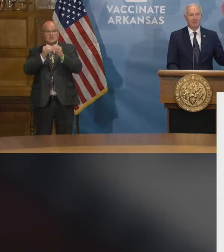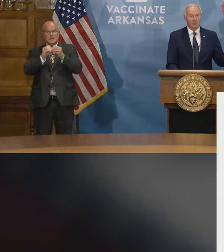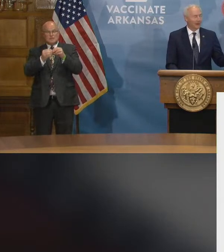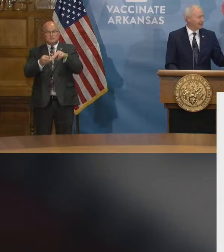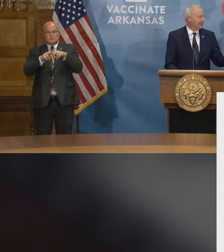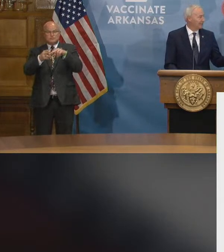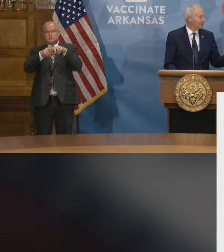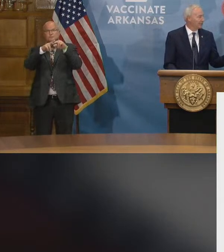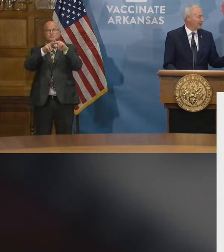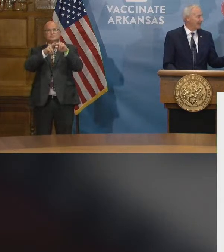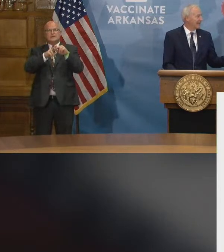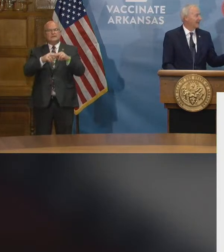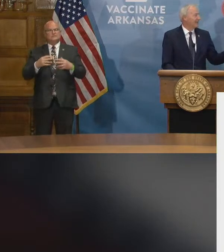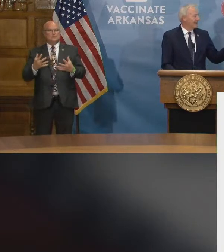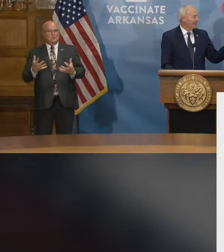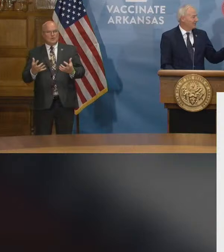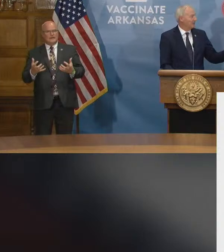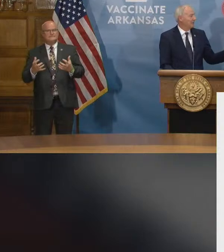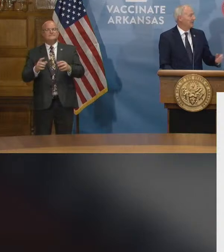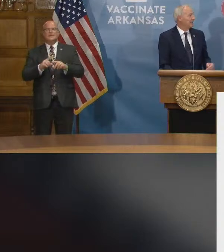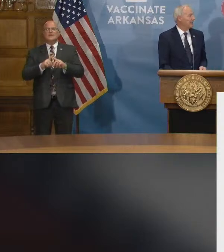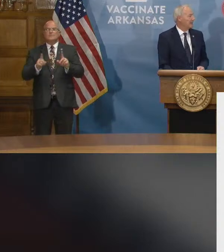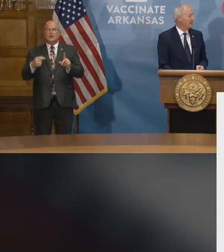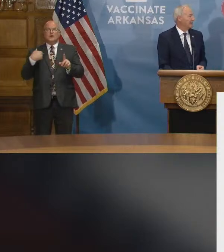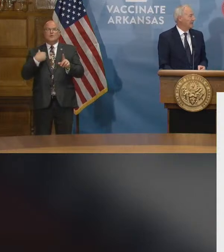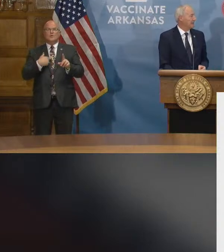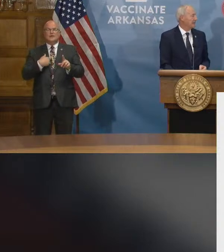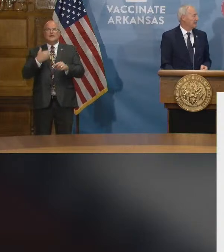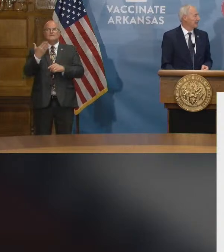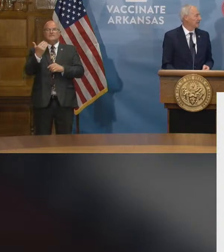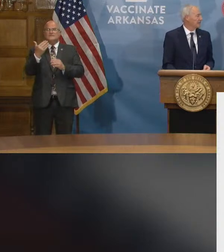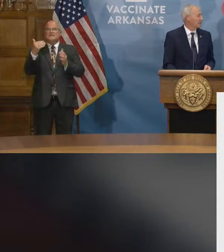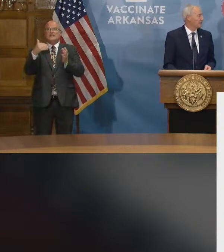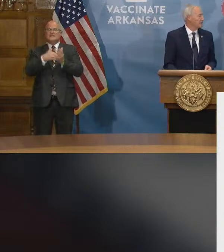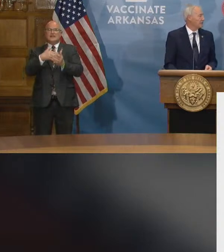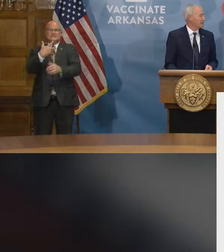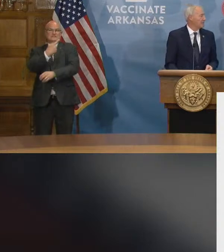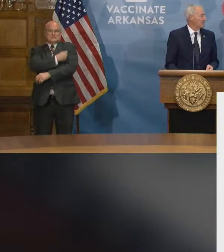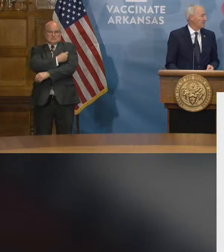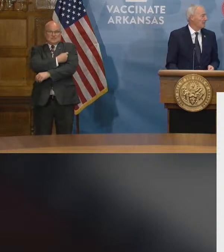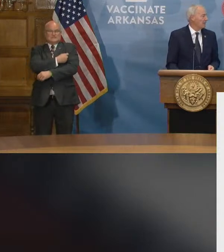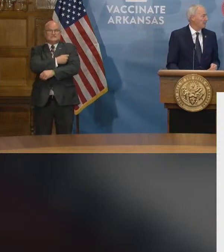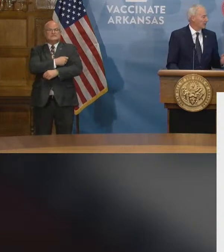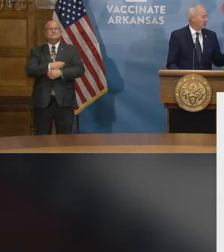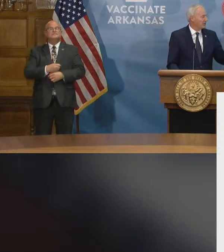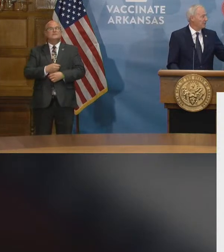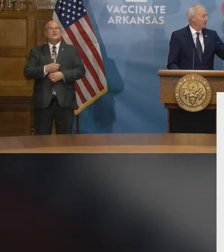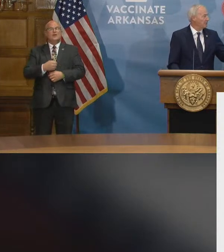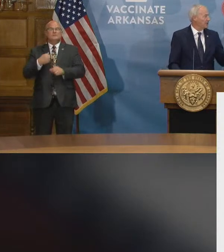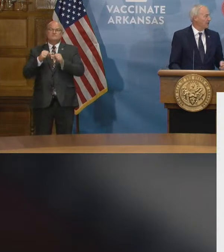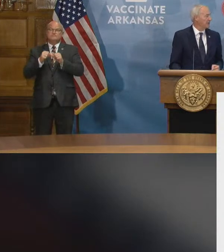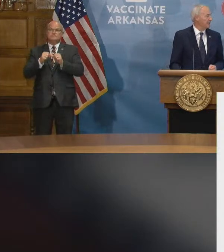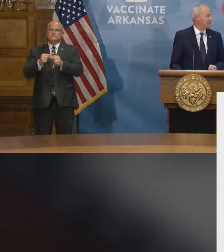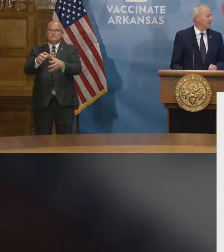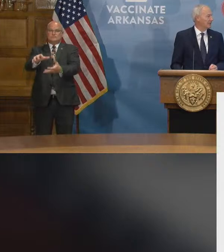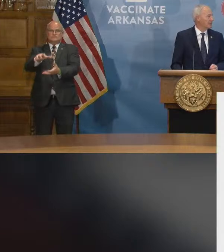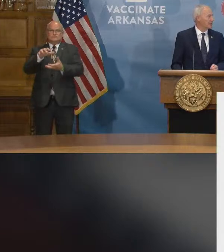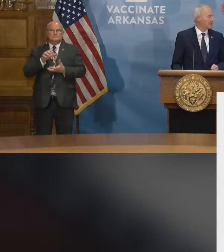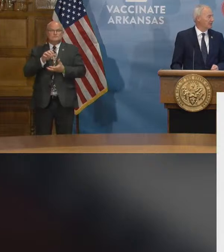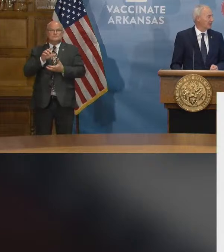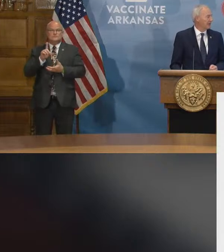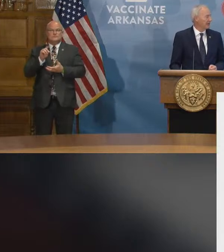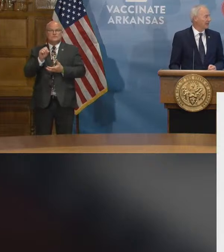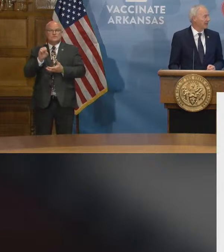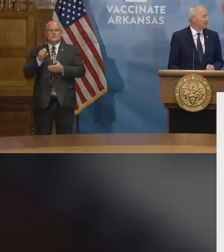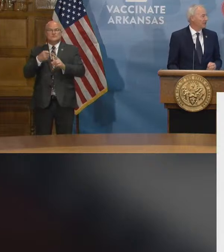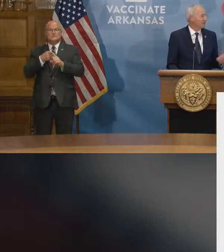numbers go up as quickly as you would like, but we did get out 15,000 doses. We're continuing to receive